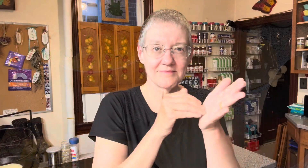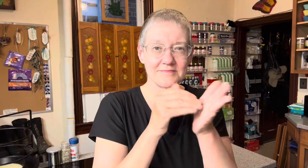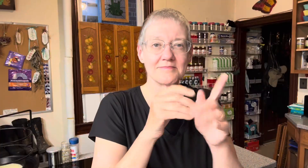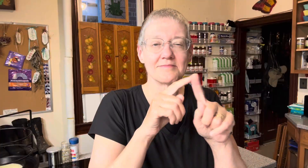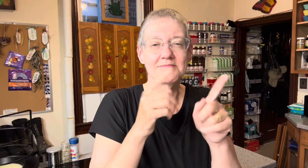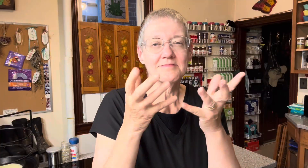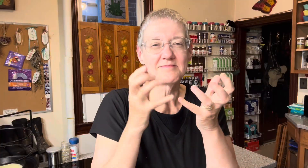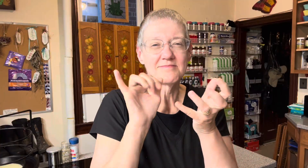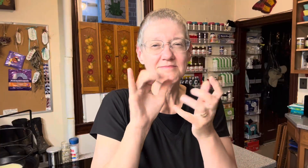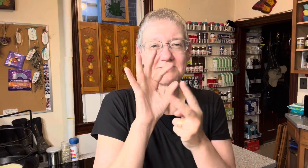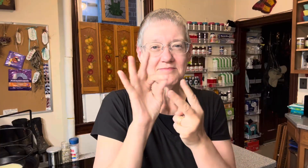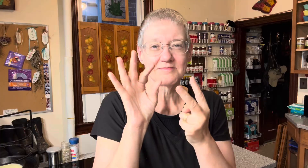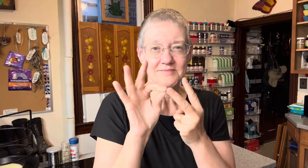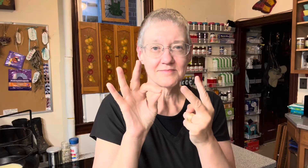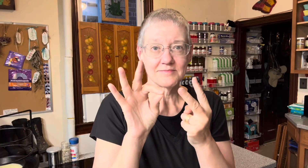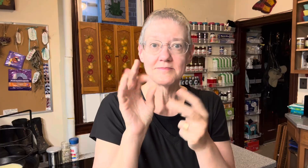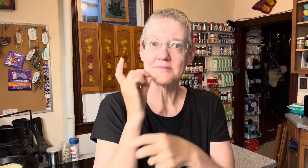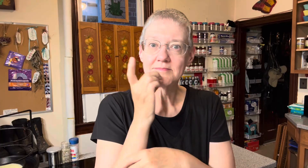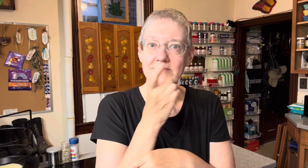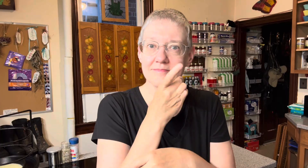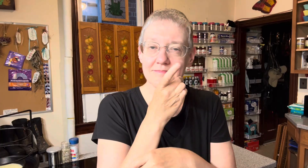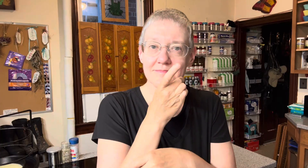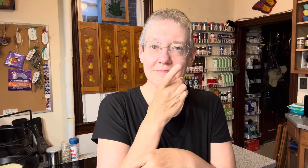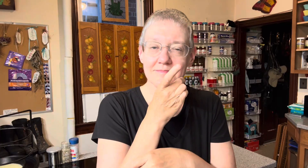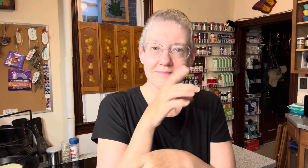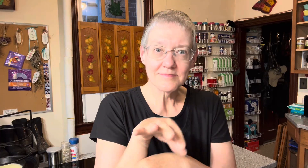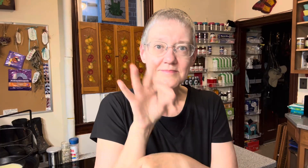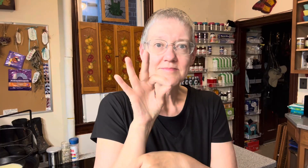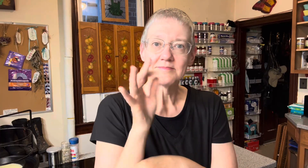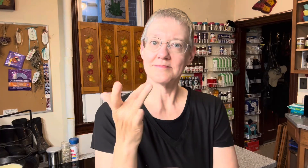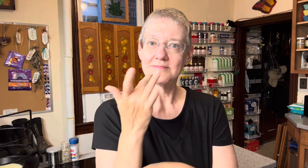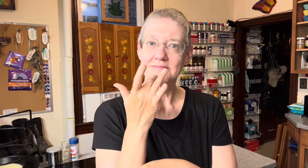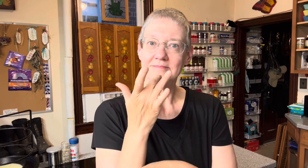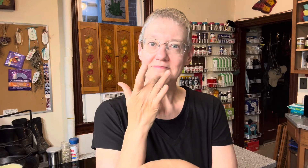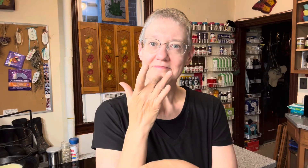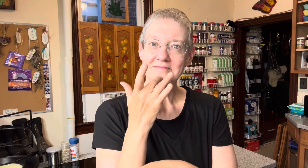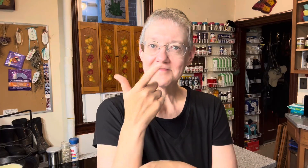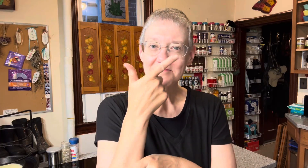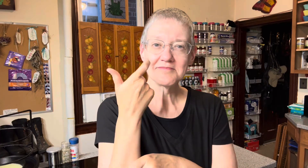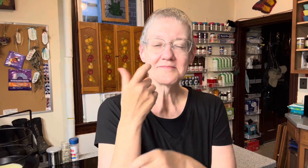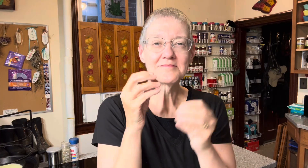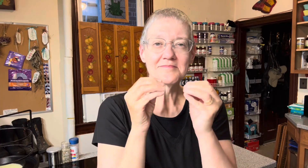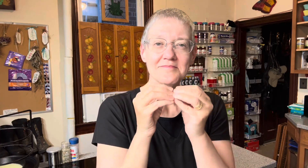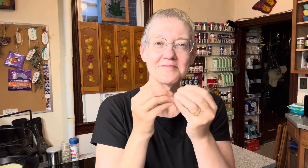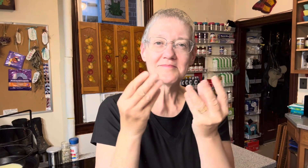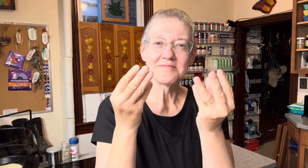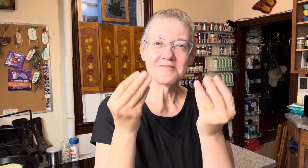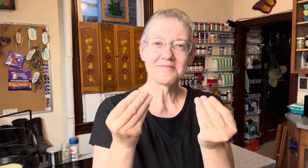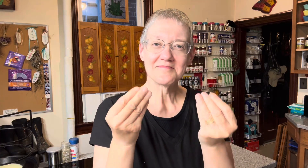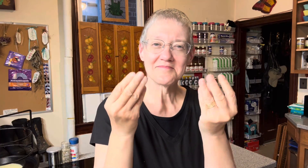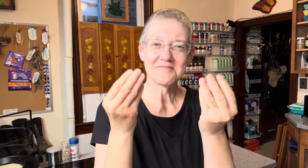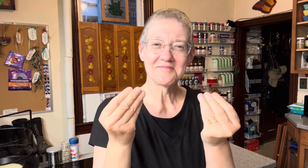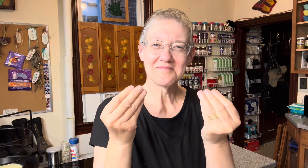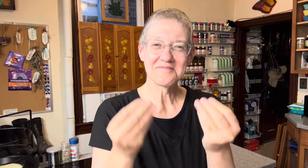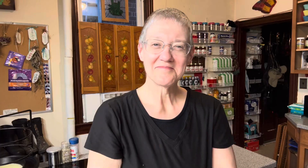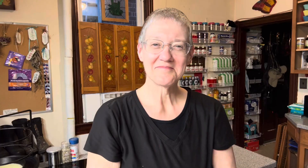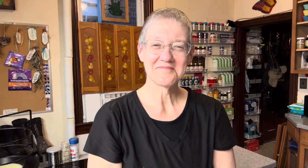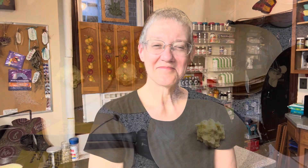I don't eat these very often, but I did want that option. And Dale discovered he prefers these because they are softer.